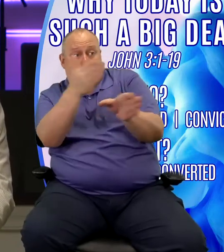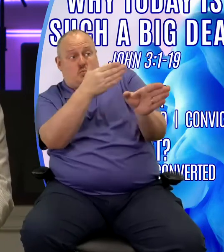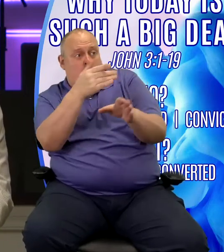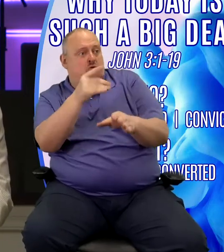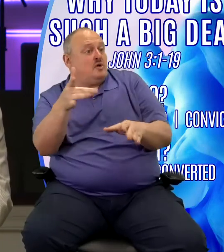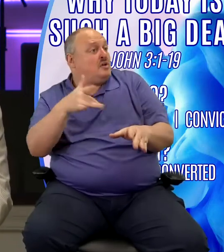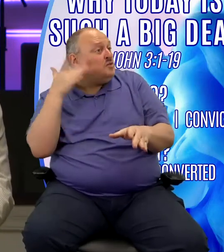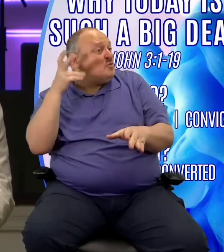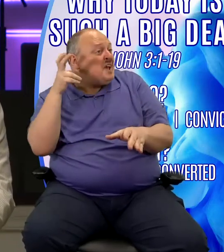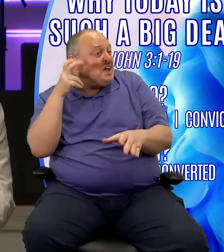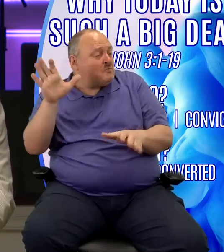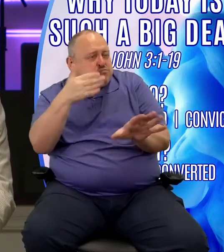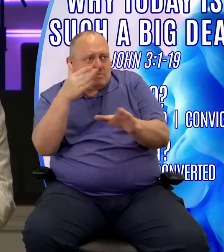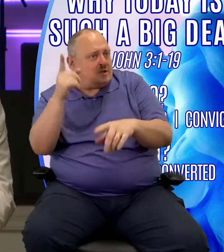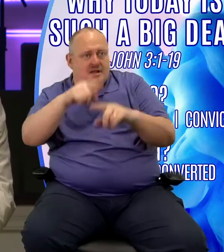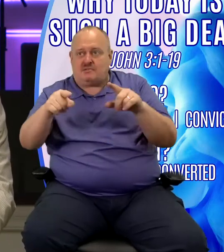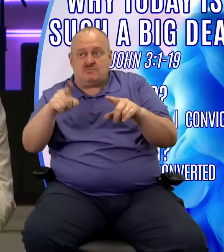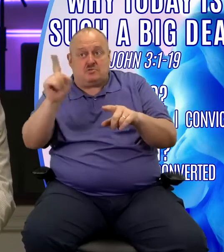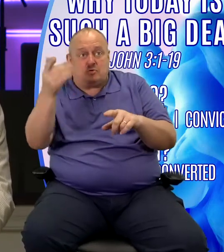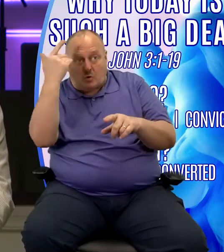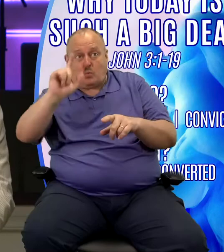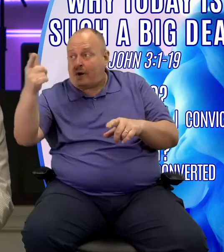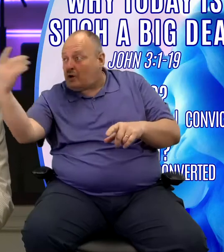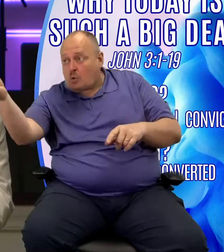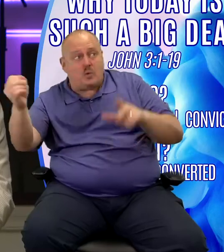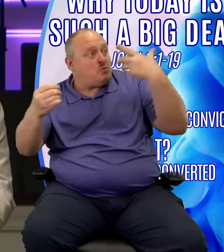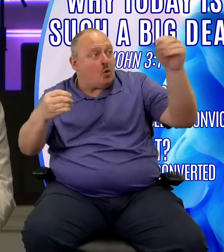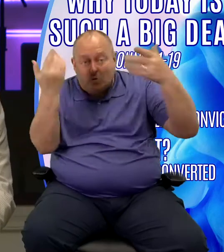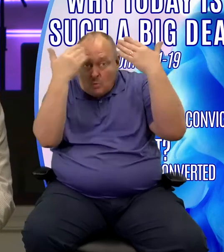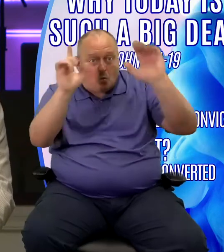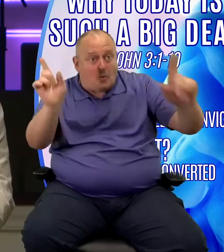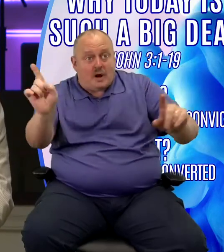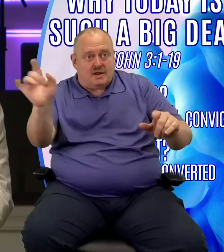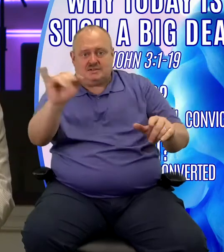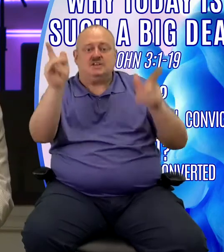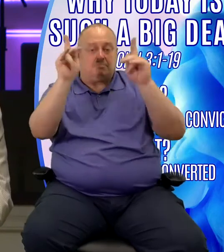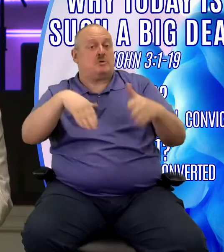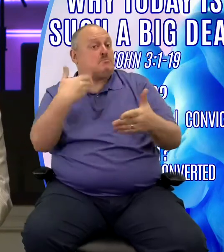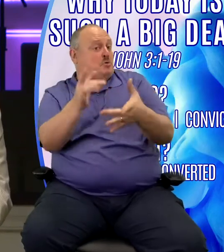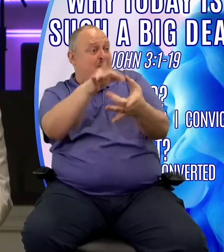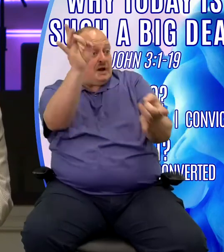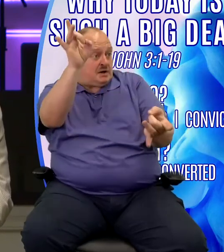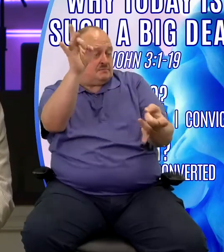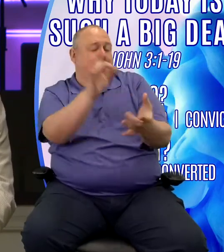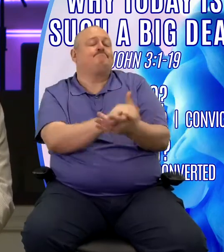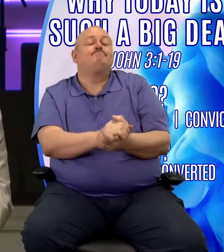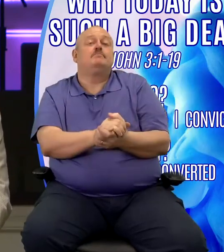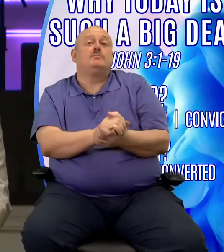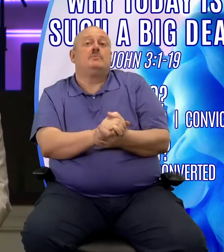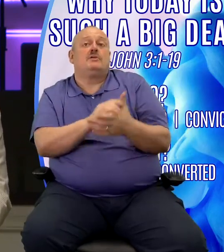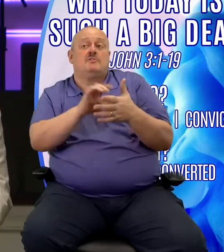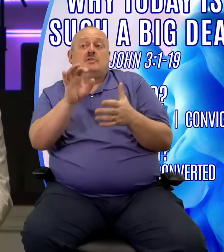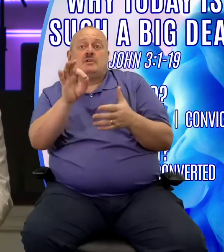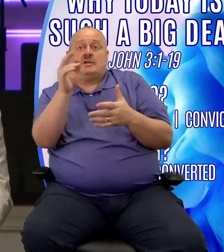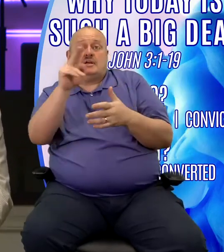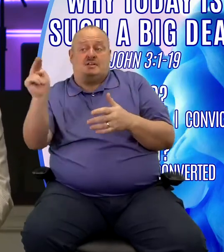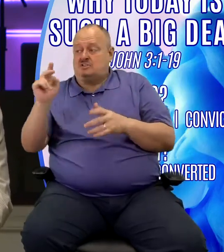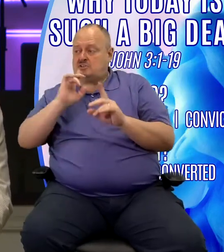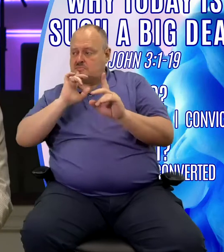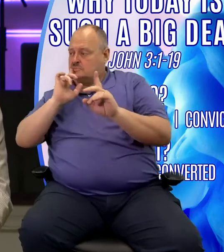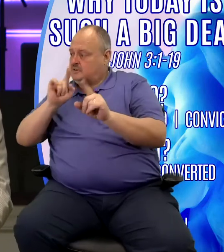sound thereof, but you cannot tell whence it come and whither it goes, so is everyone that is born of the Spirit. Verse 9, Nicodemus